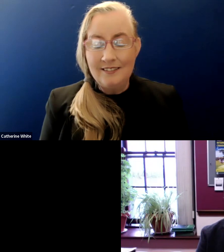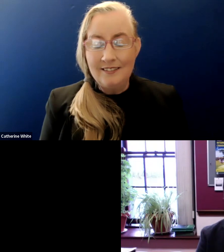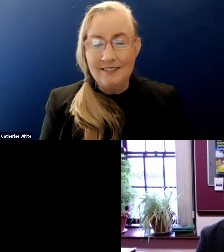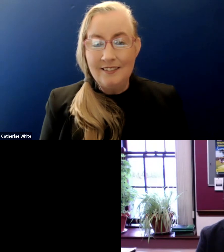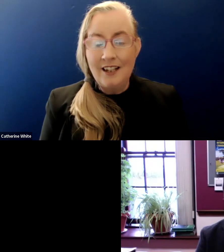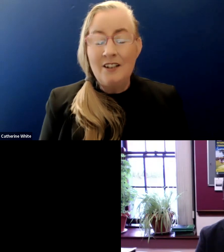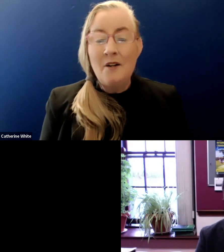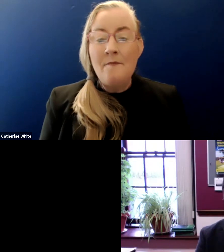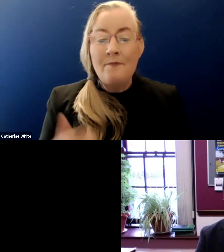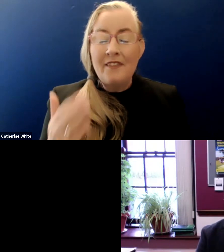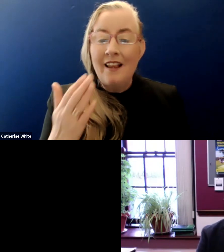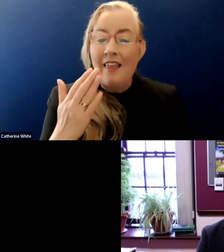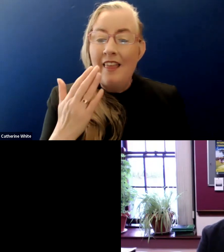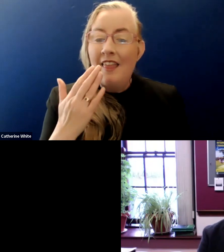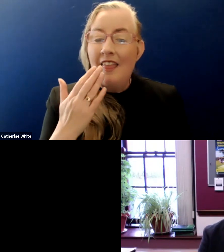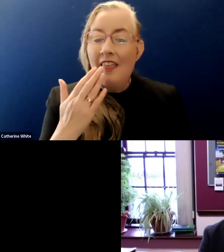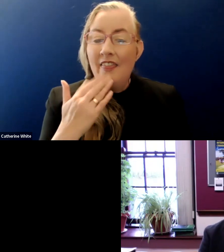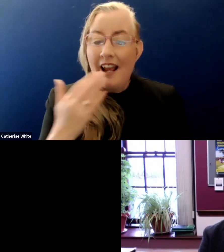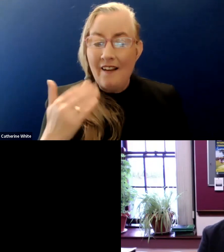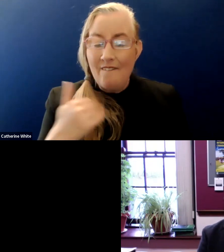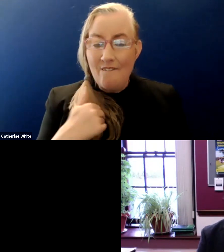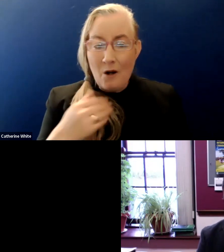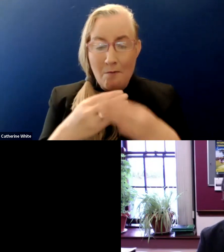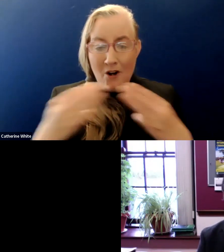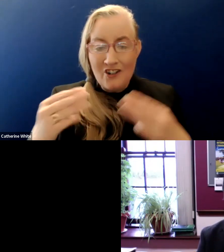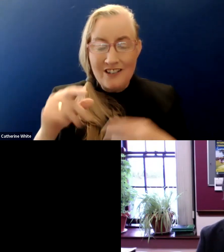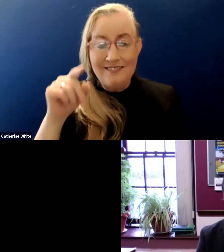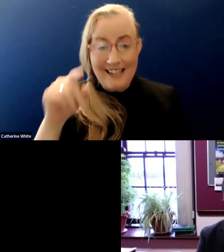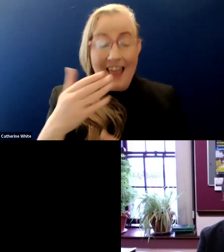Thank you very much, Eliev, and thank you very much to